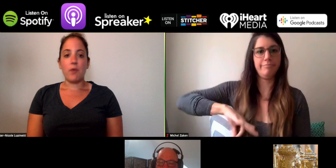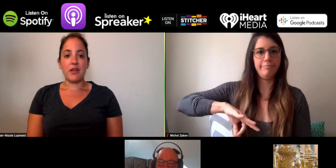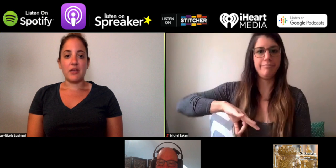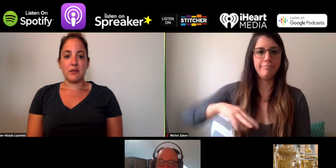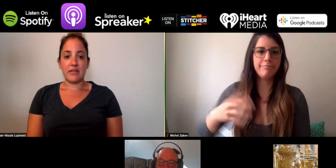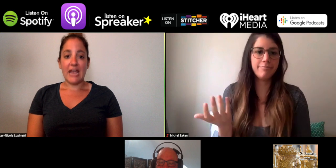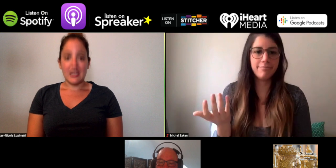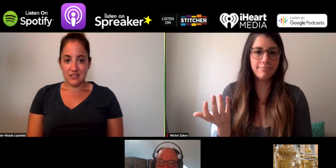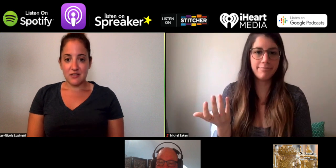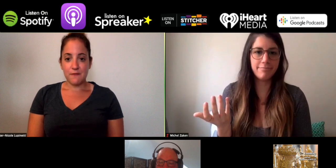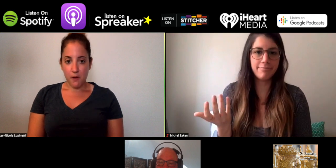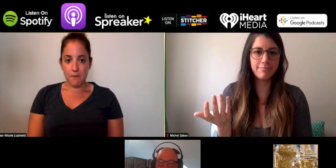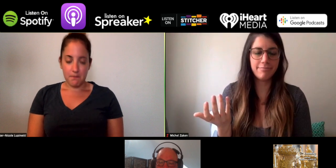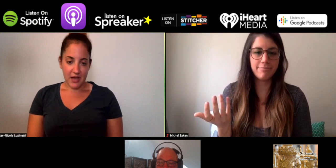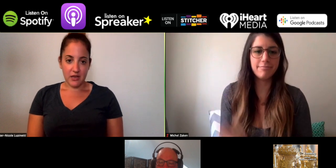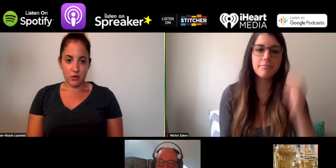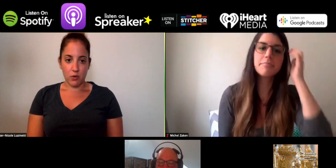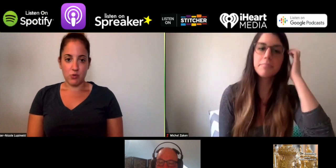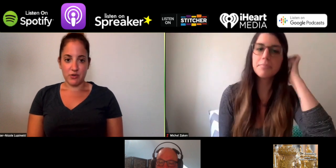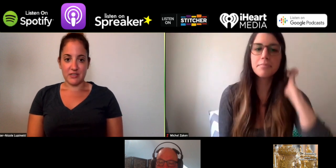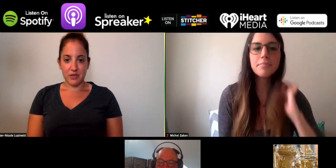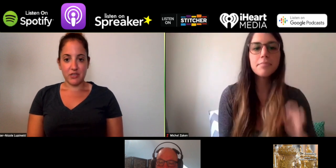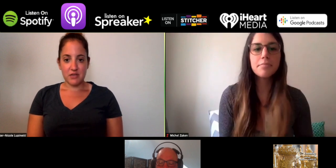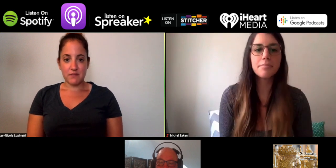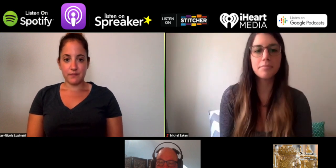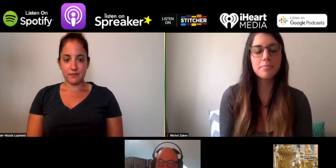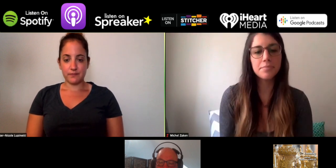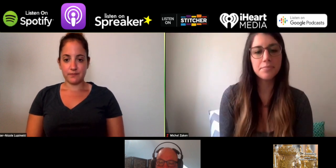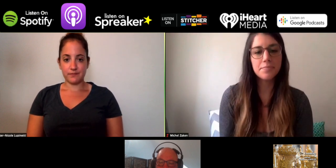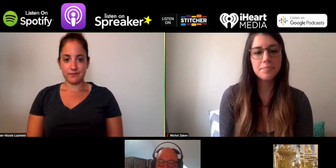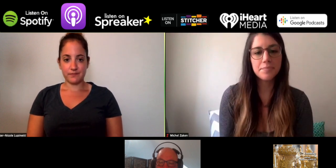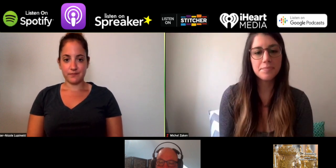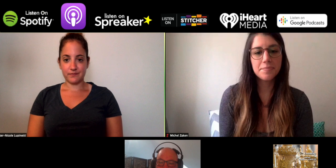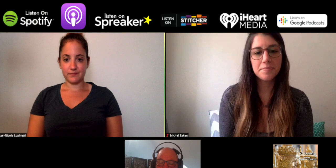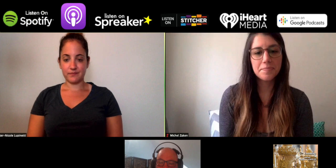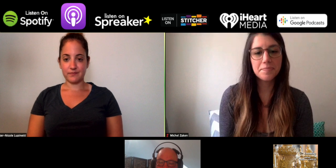so many gains from my quote unquote disability.